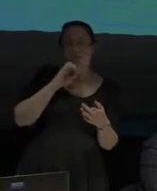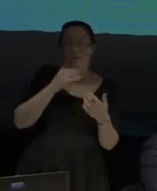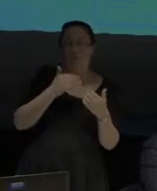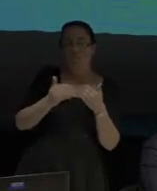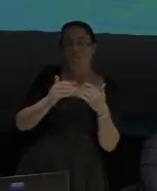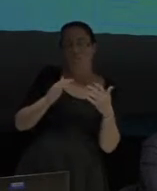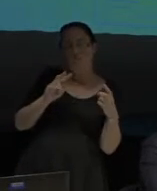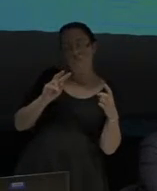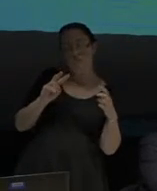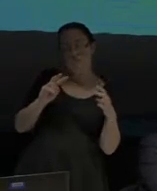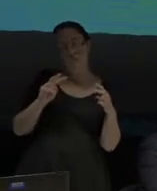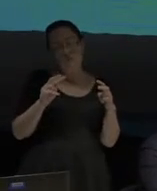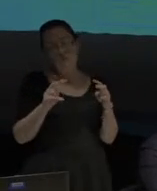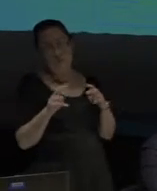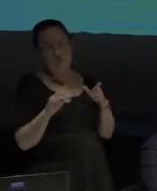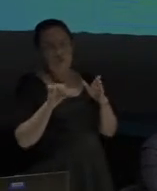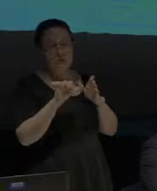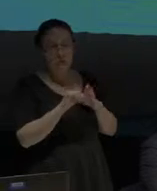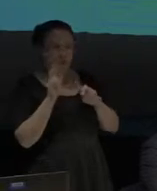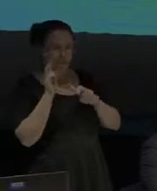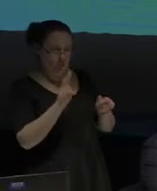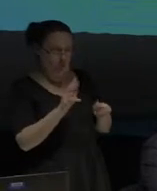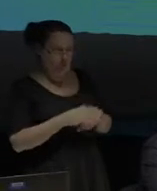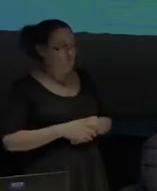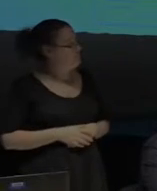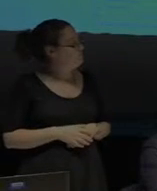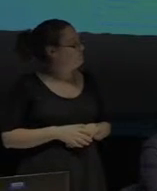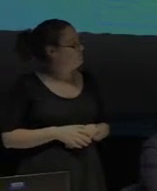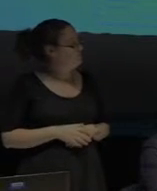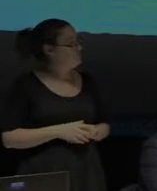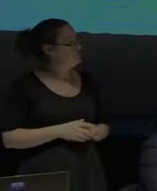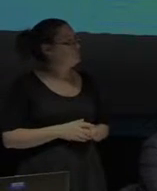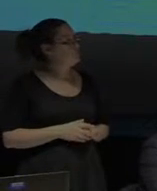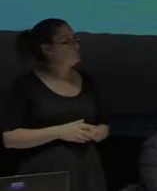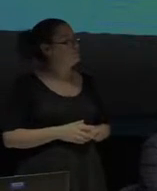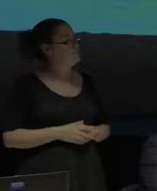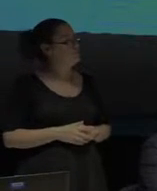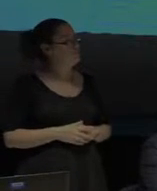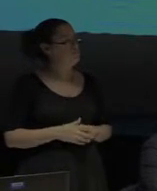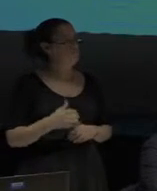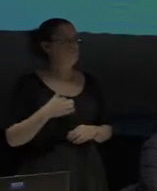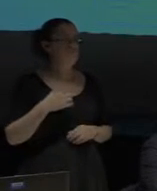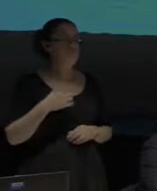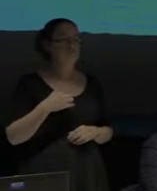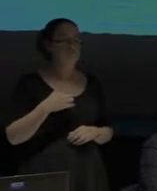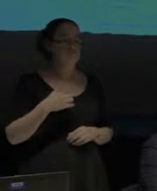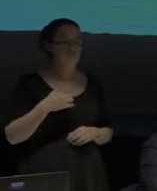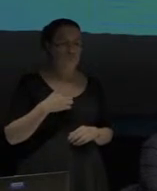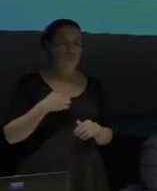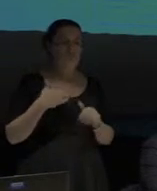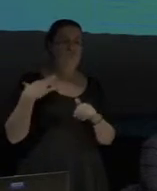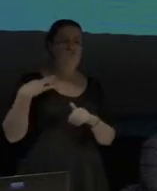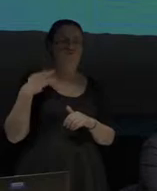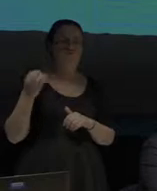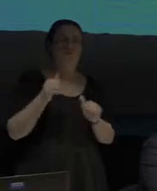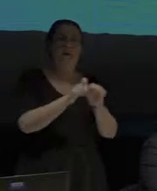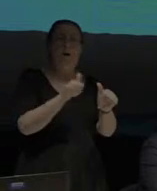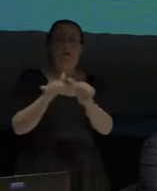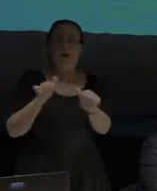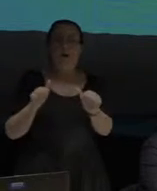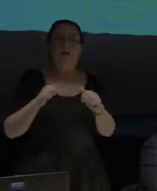grinding view of the world. And I represent companies that work in infrastructure sectors,